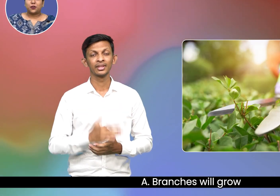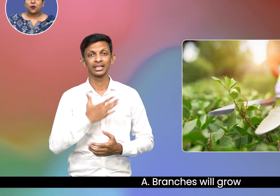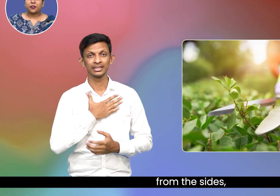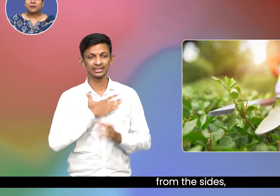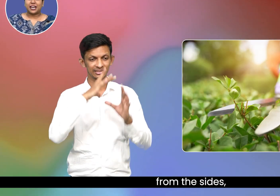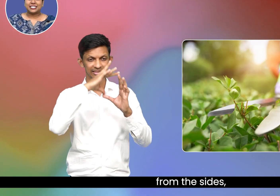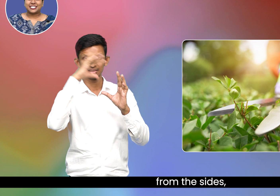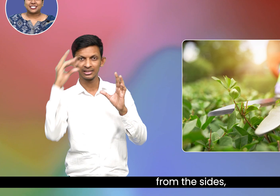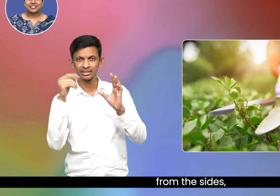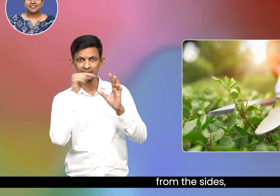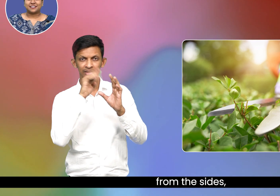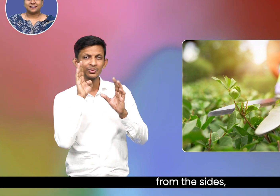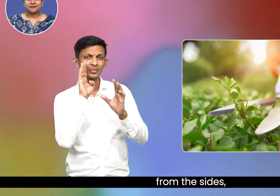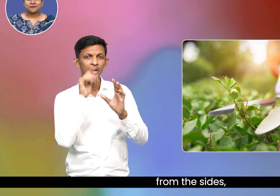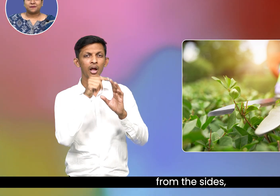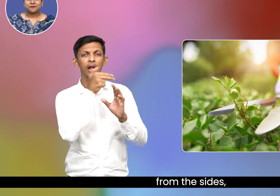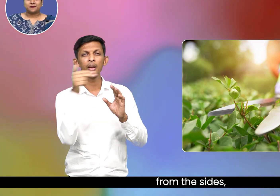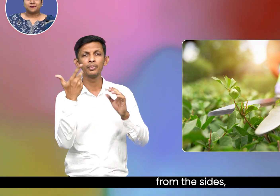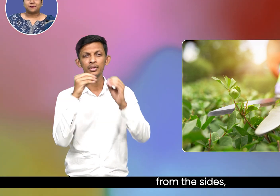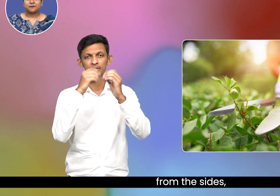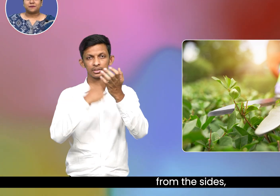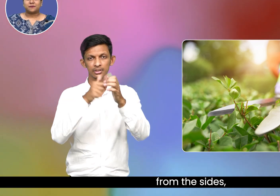Branches will grow from sides